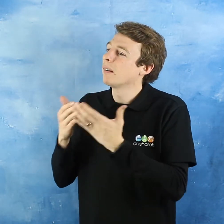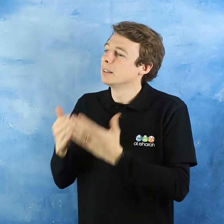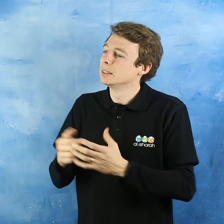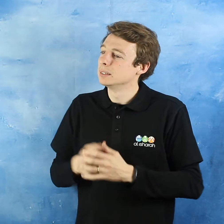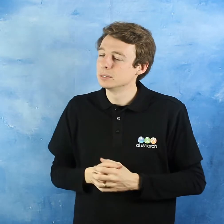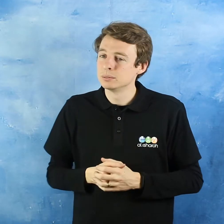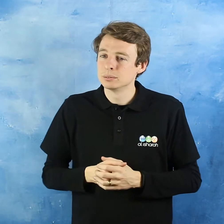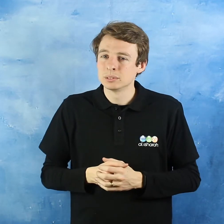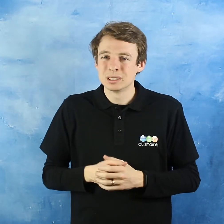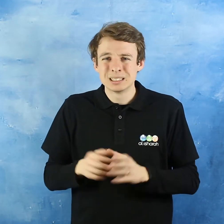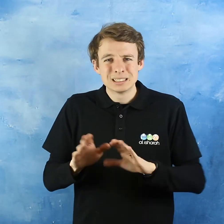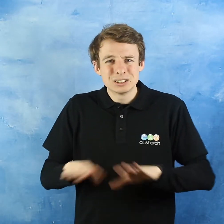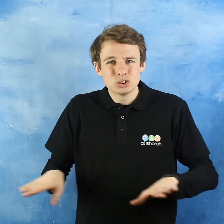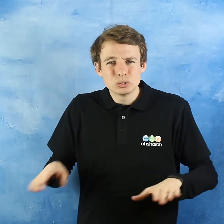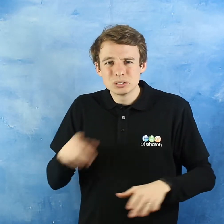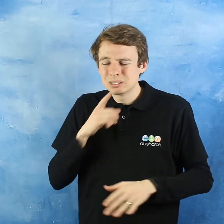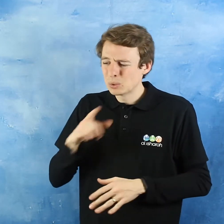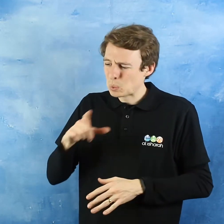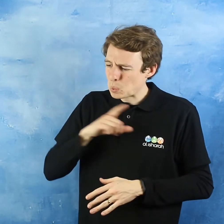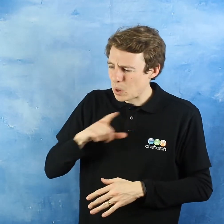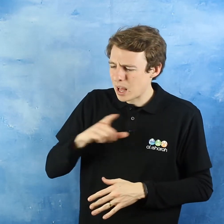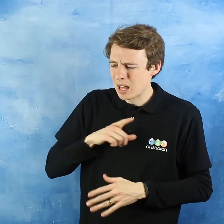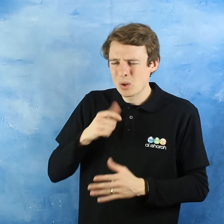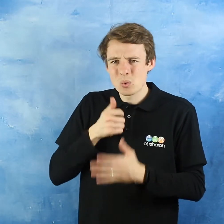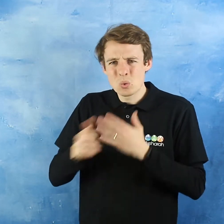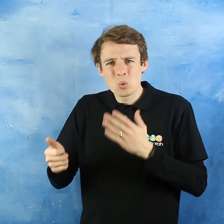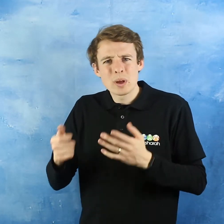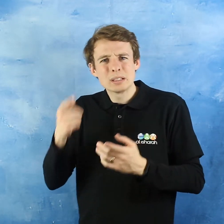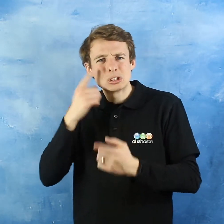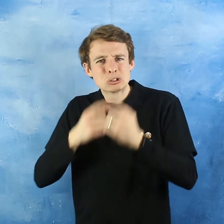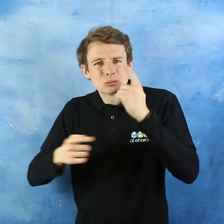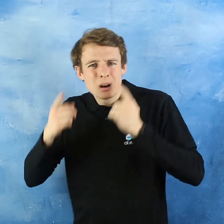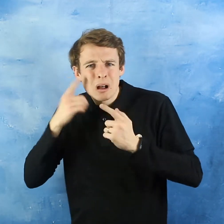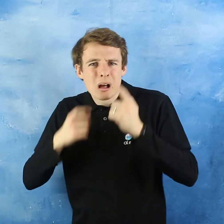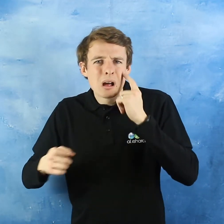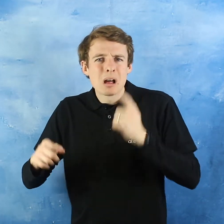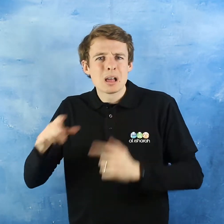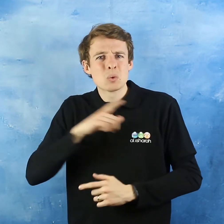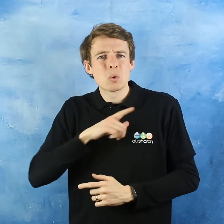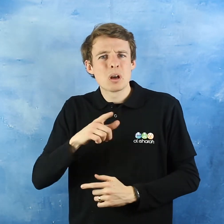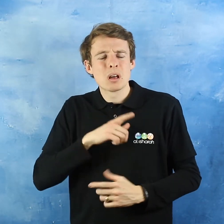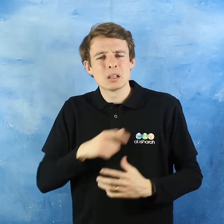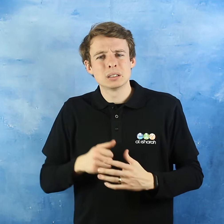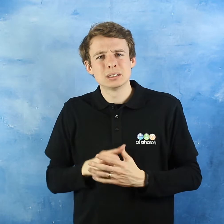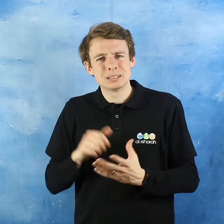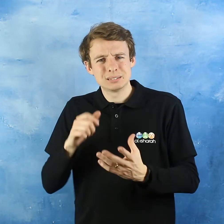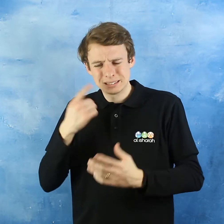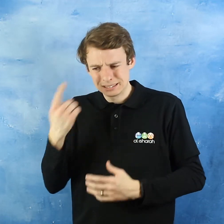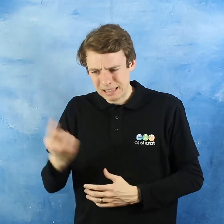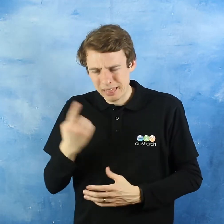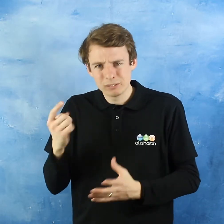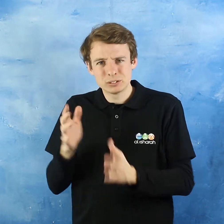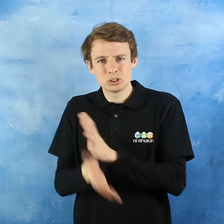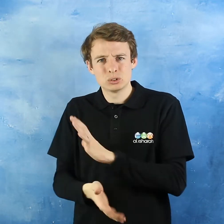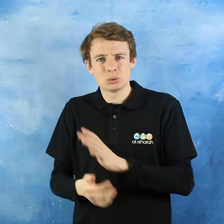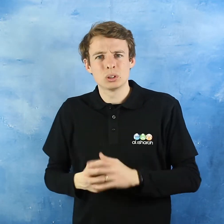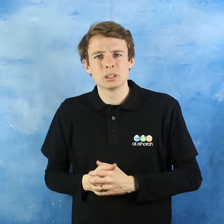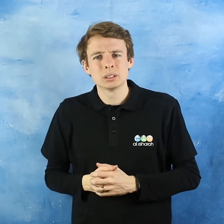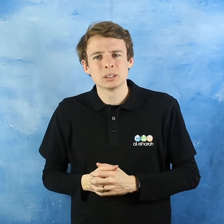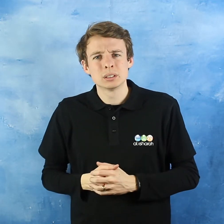you are destroying yourself? He said, no, I only complain my suffering and my grief to